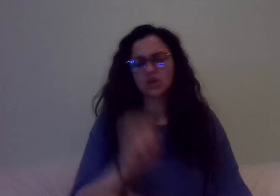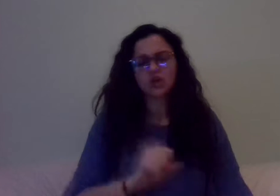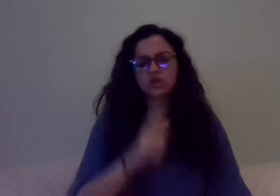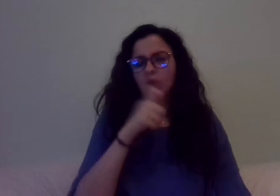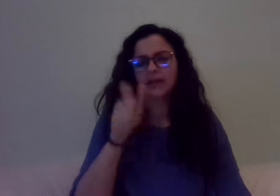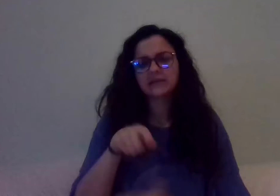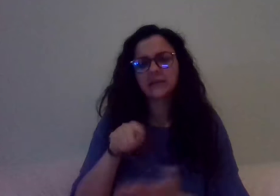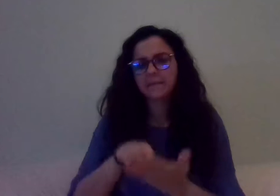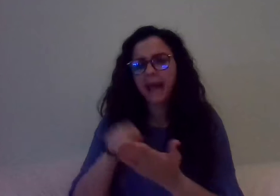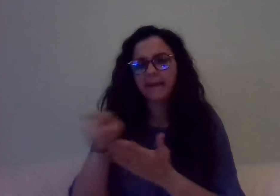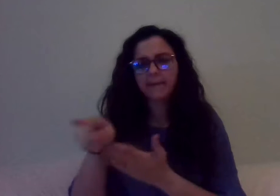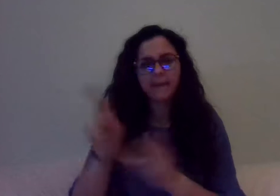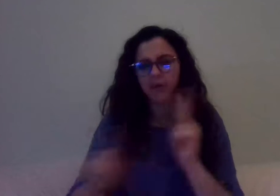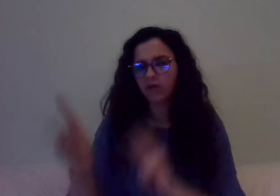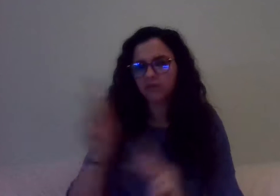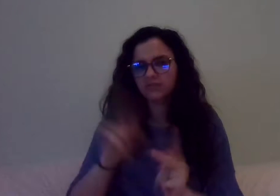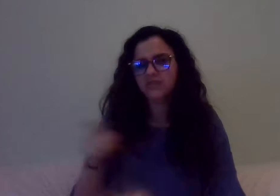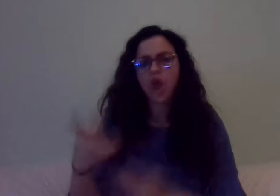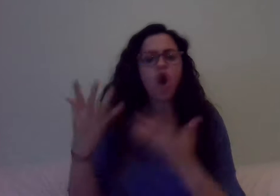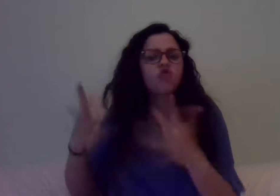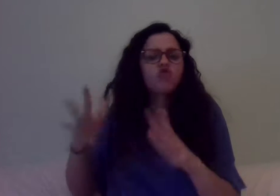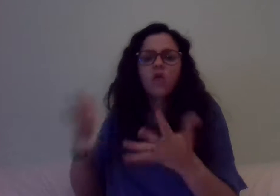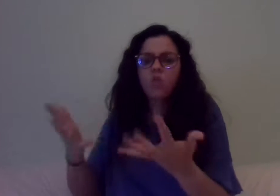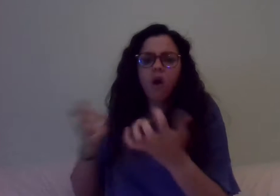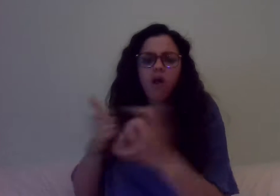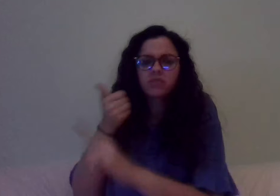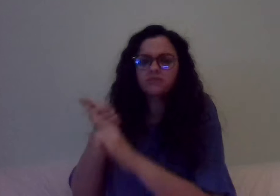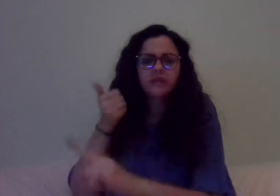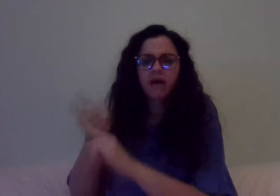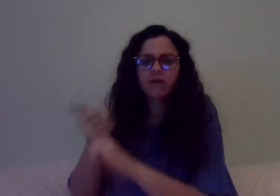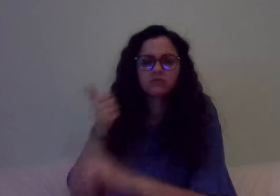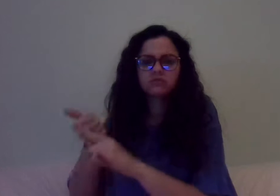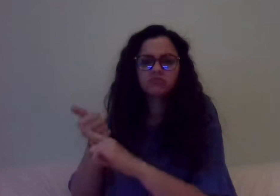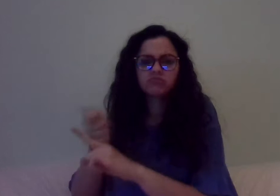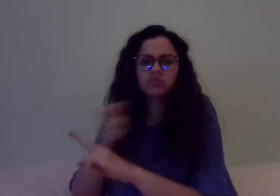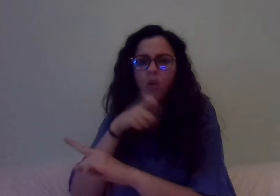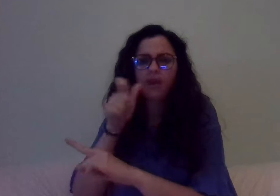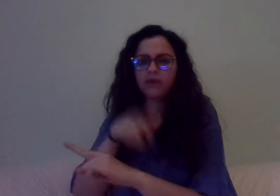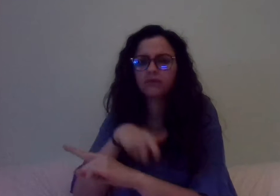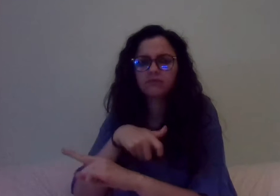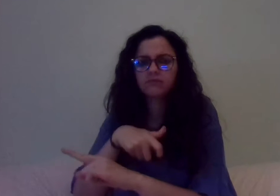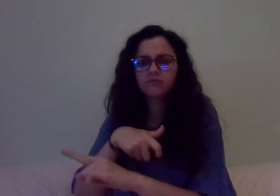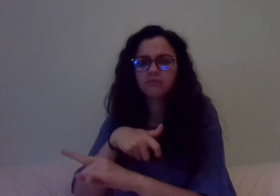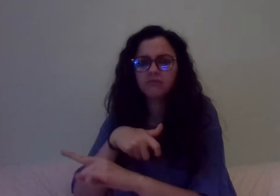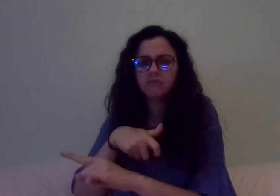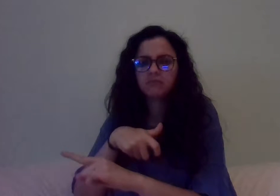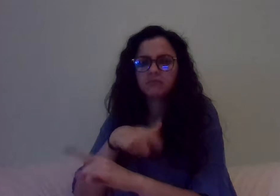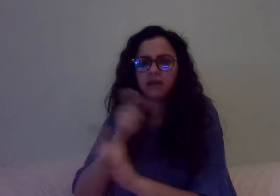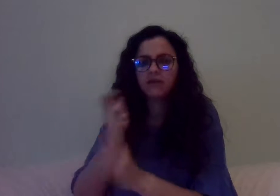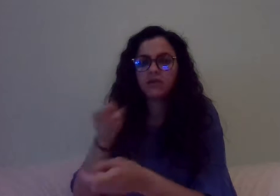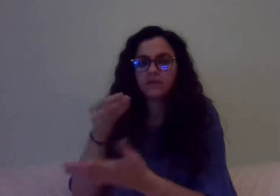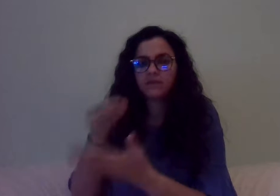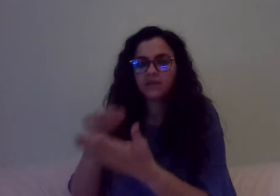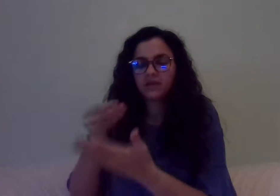trip. The passages were paid for readily in many cases